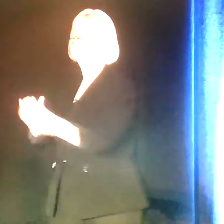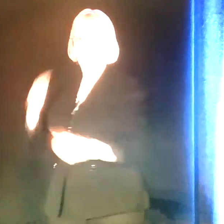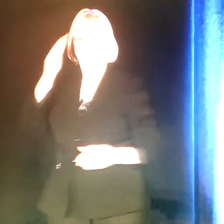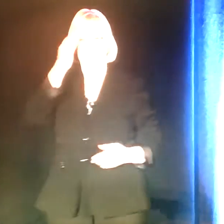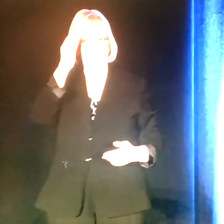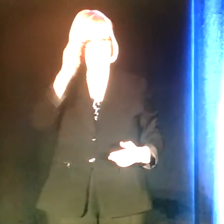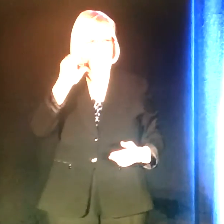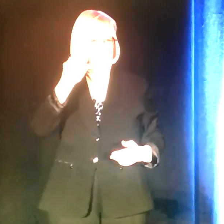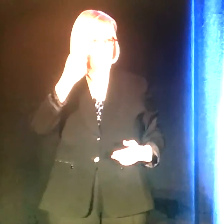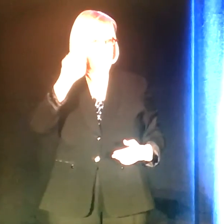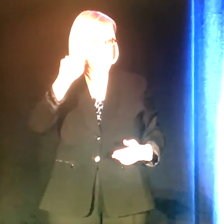This way.